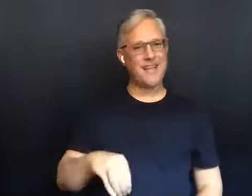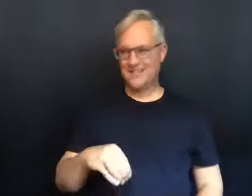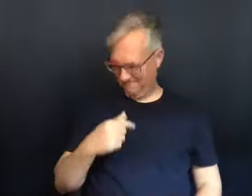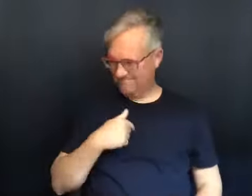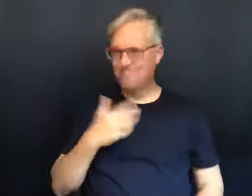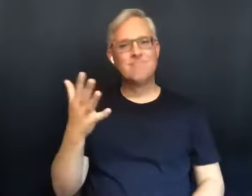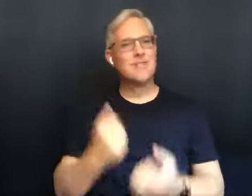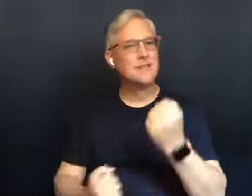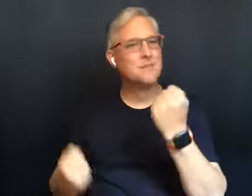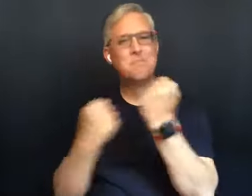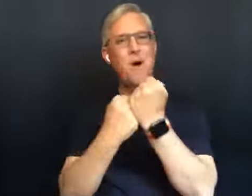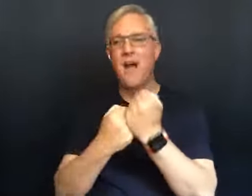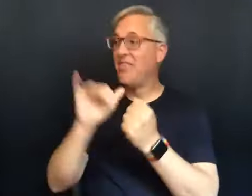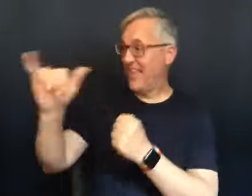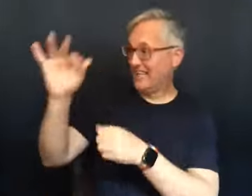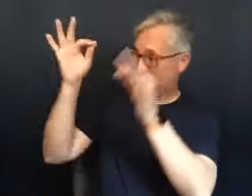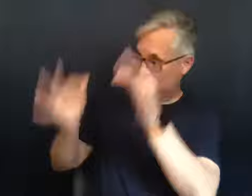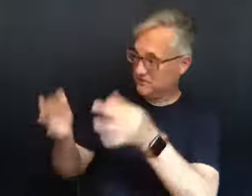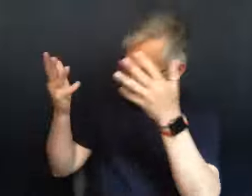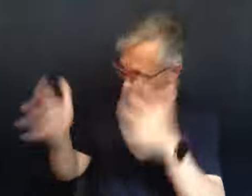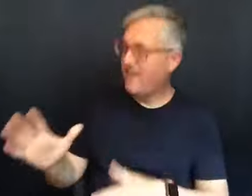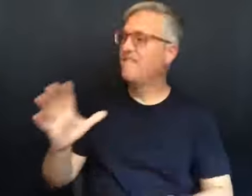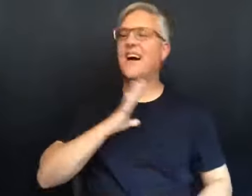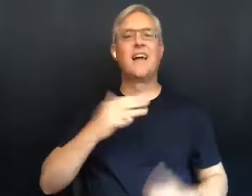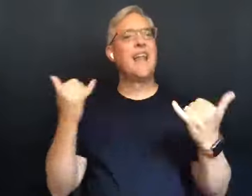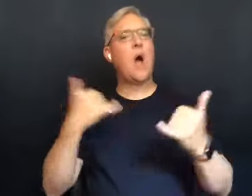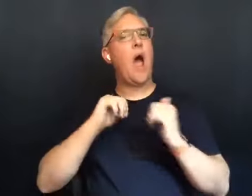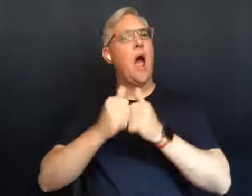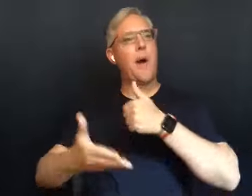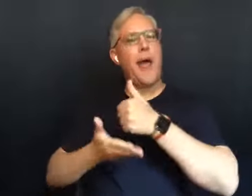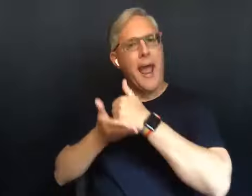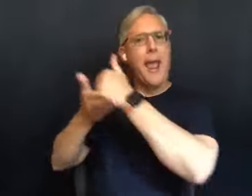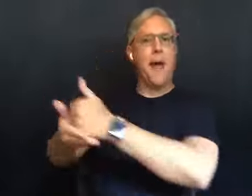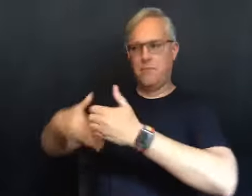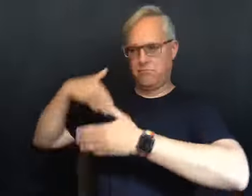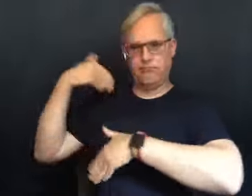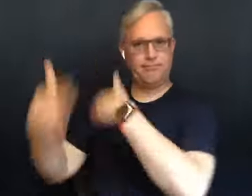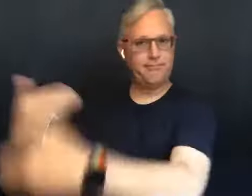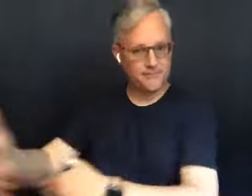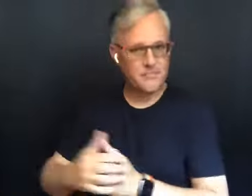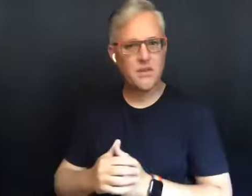So right now, I'm 100% on board to try, how can I help us be successful in executing that